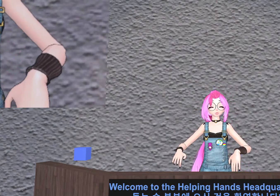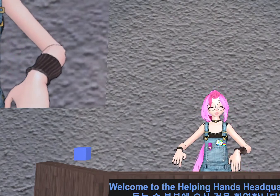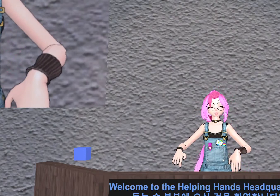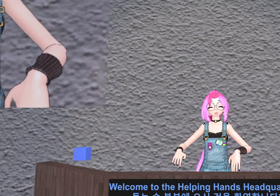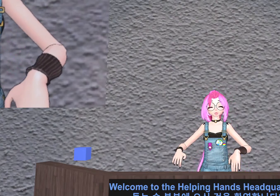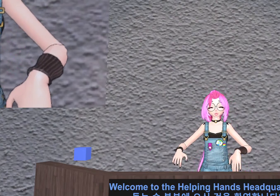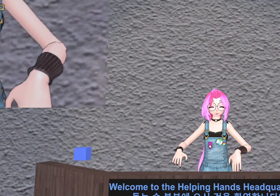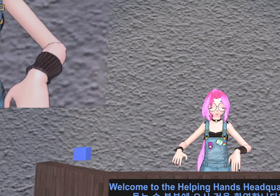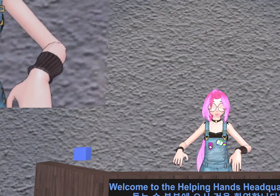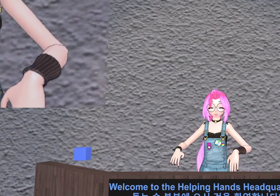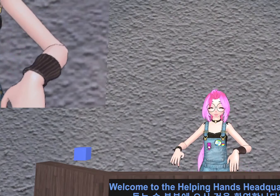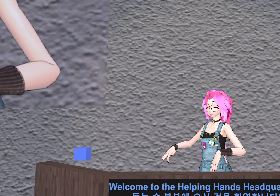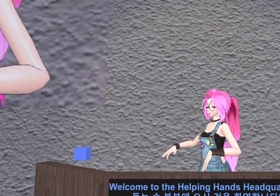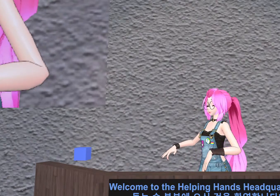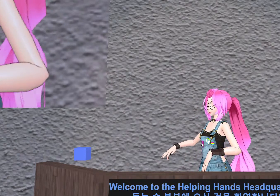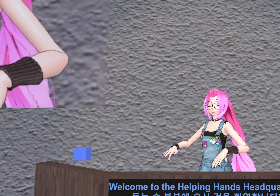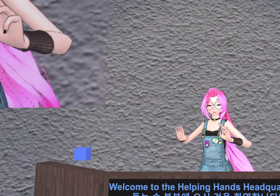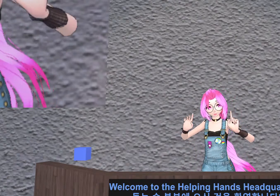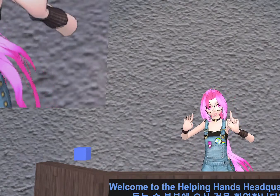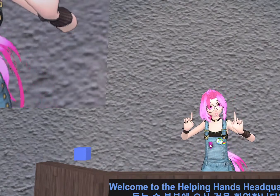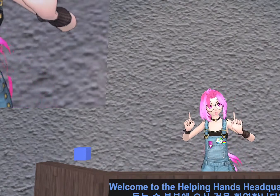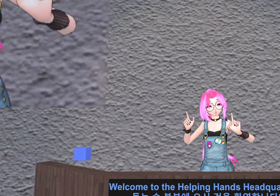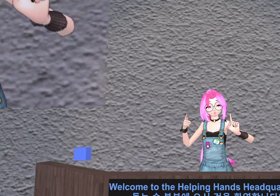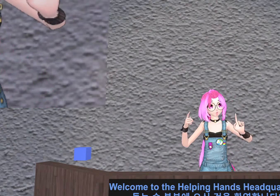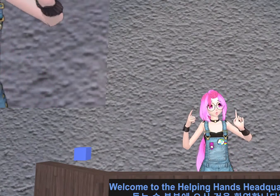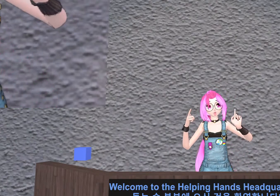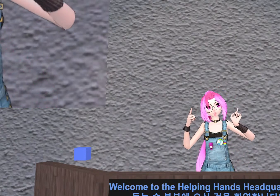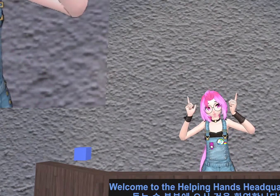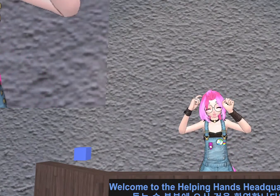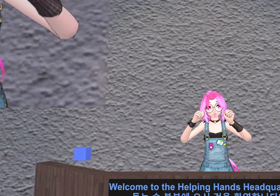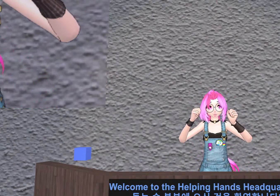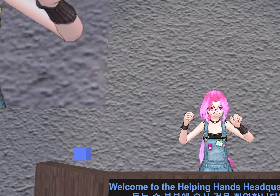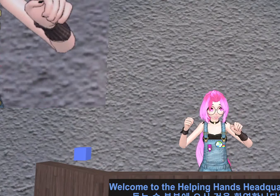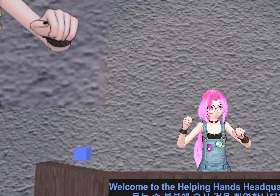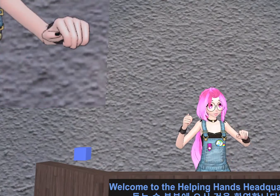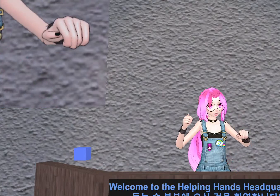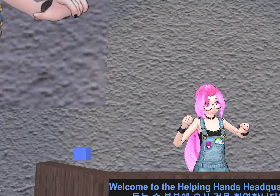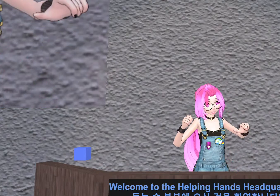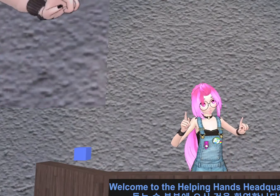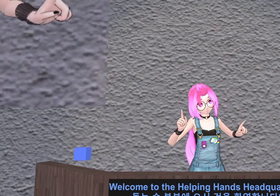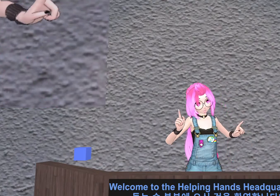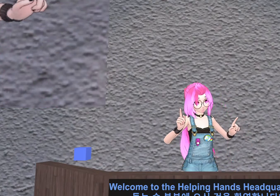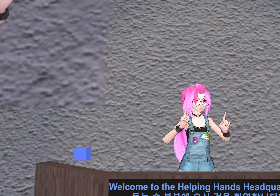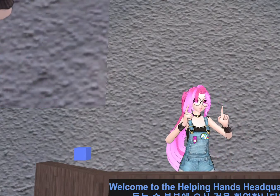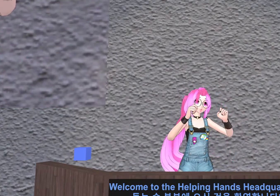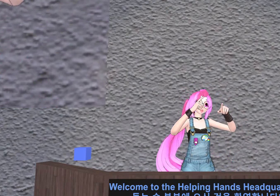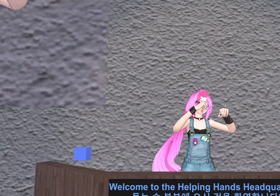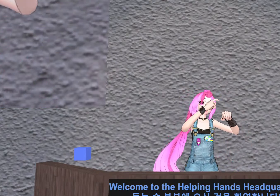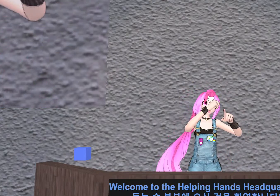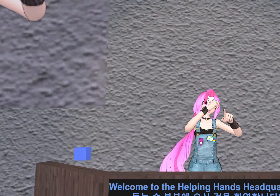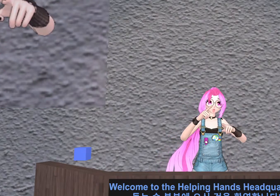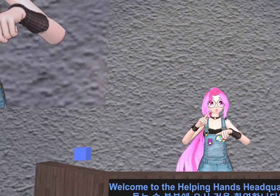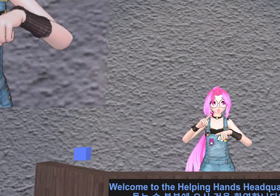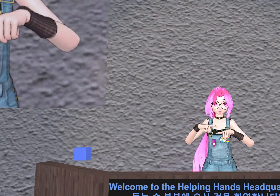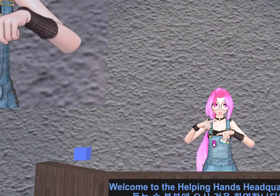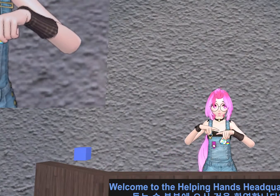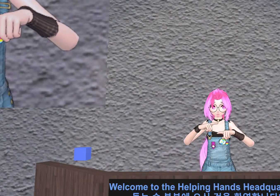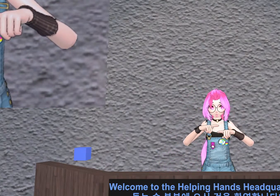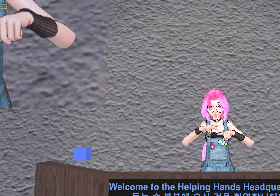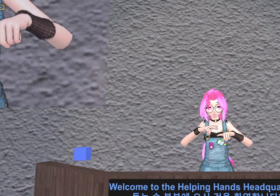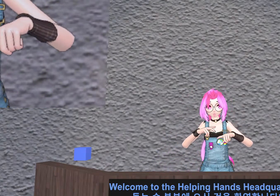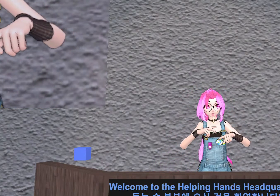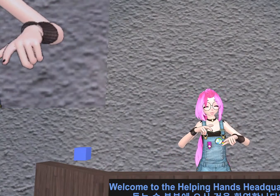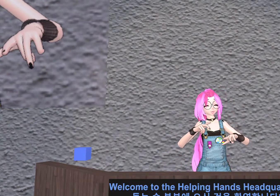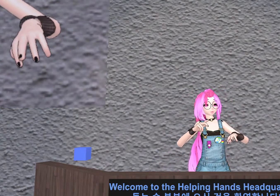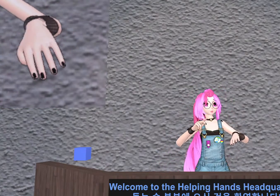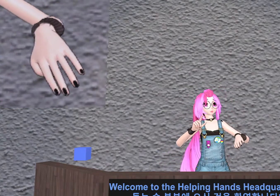Thank you for the question. Okay. So I'm now going to teach something that's a little bit more complicated than just